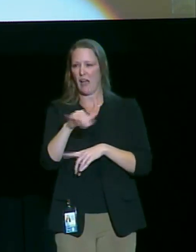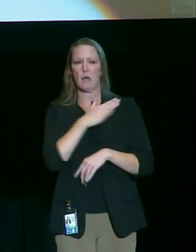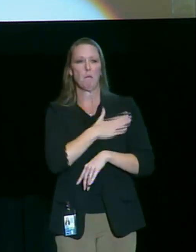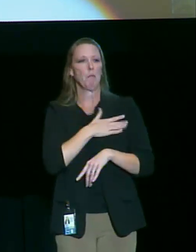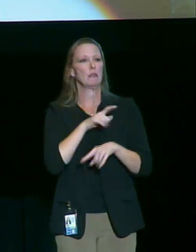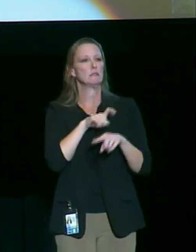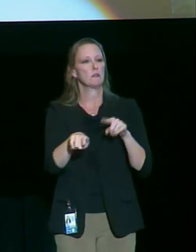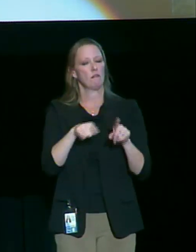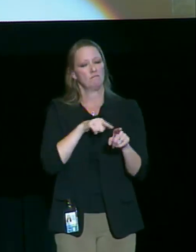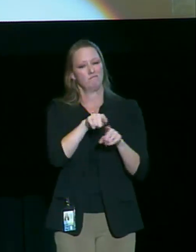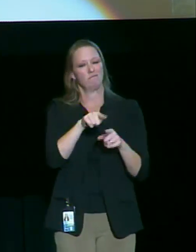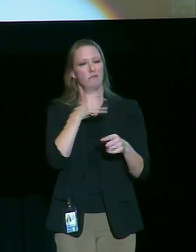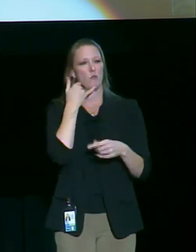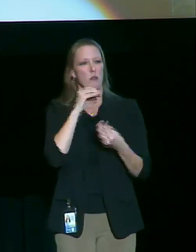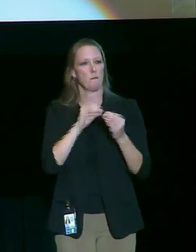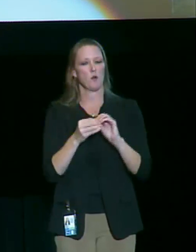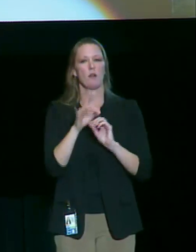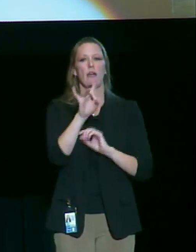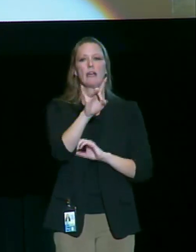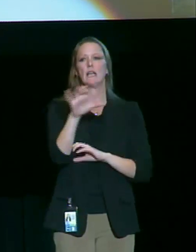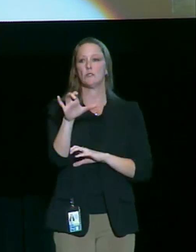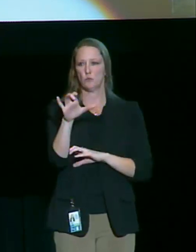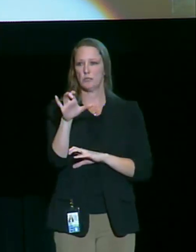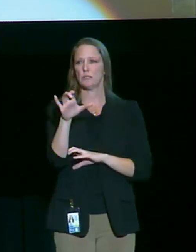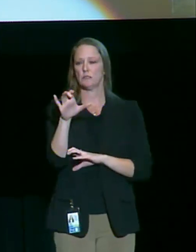please call